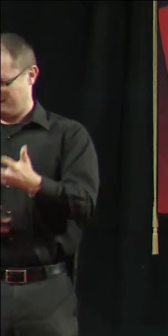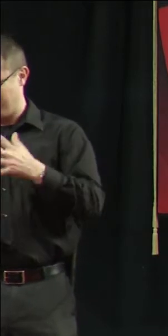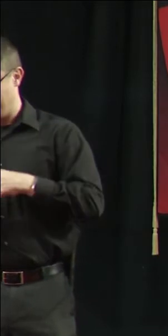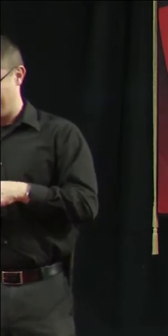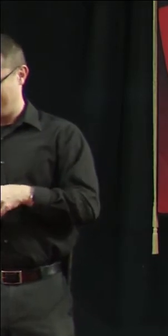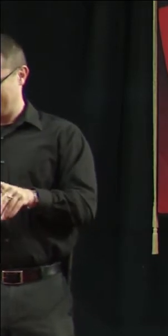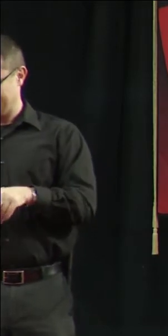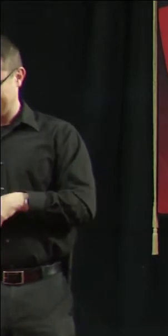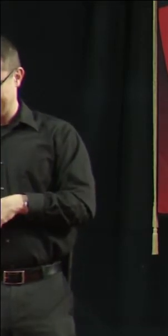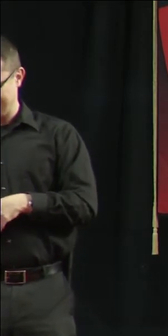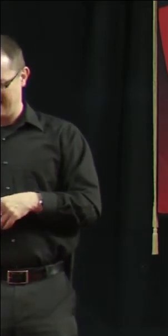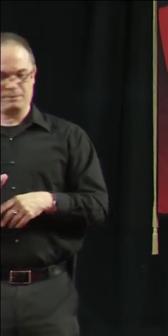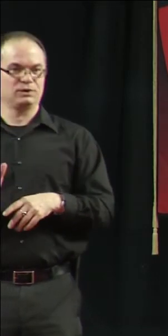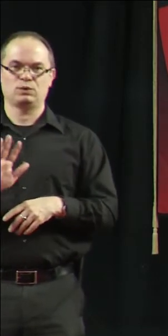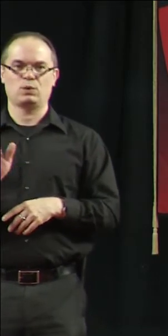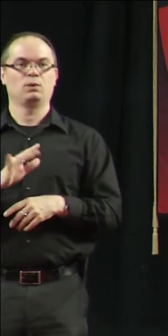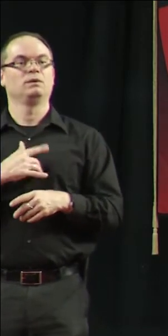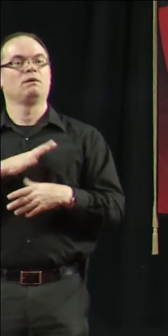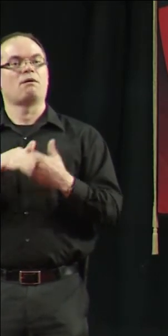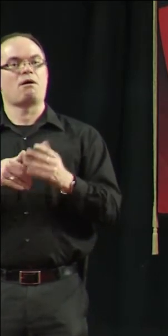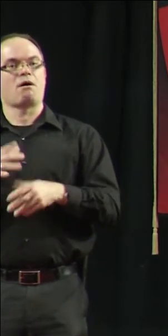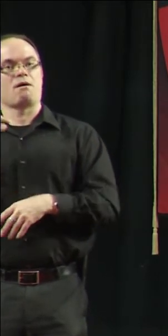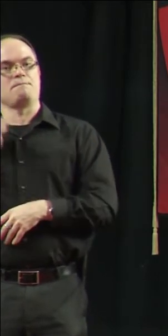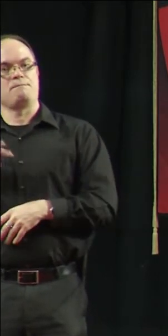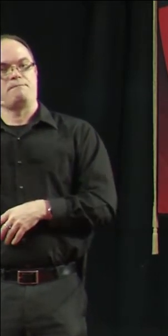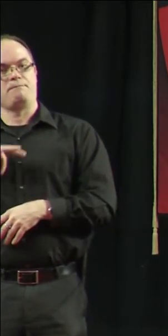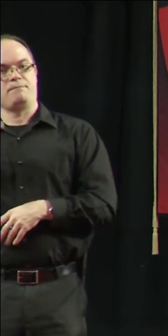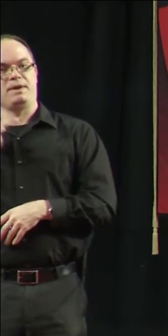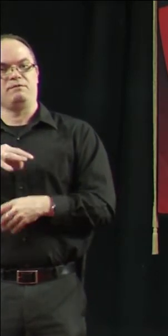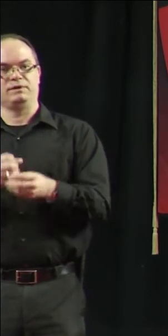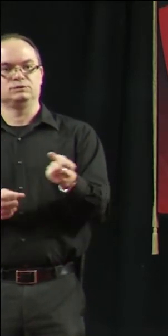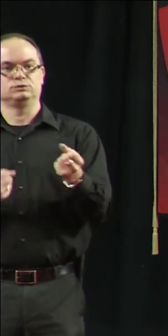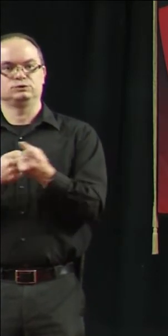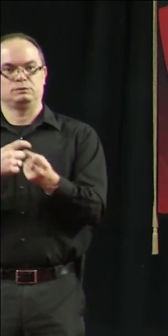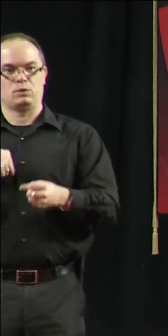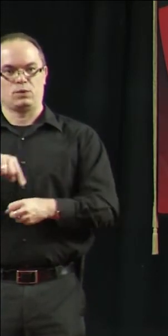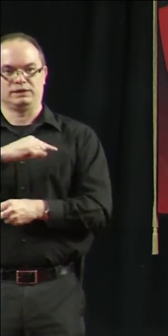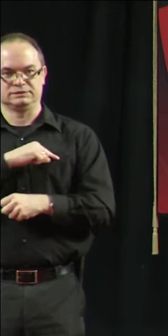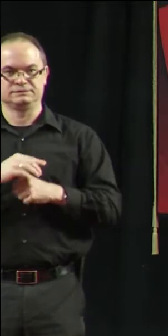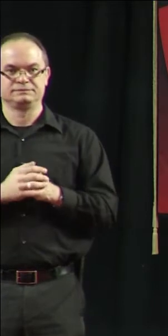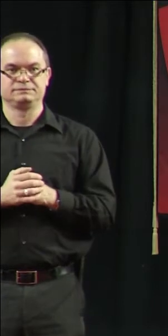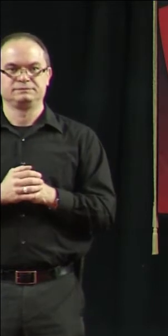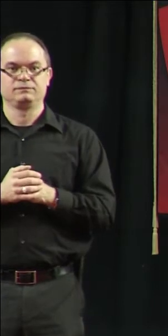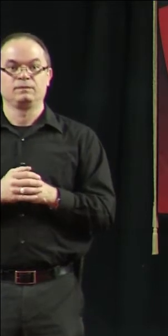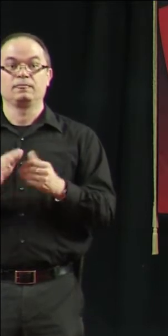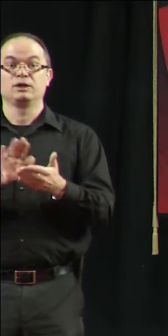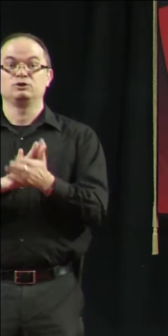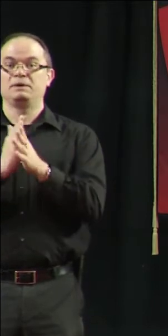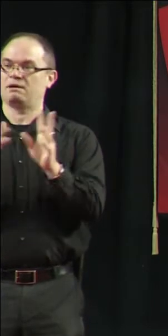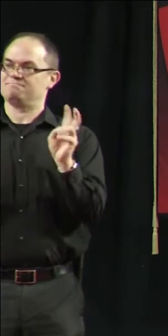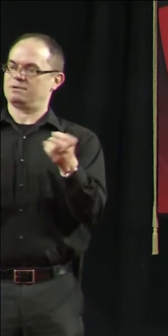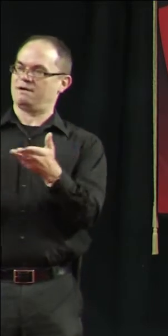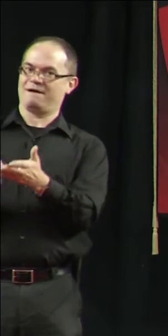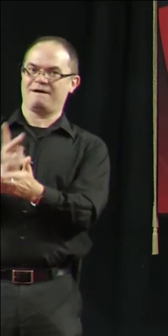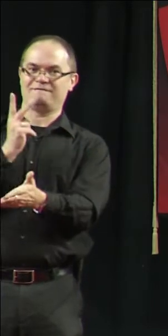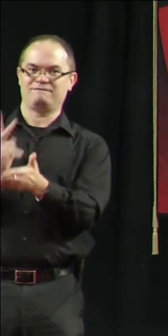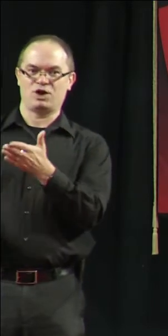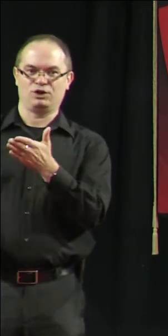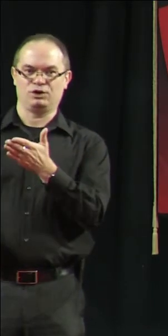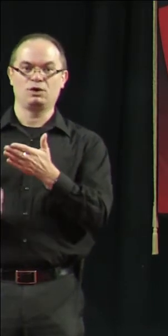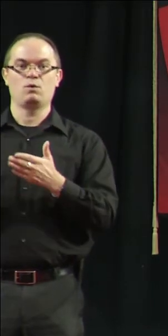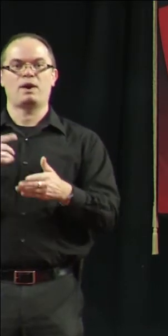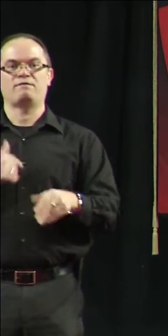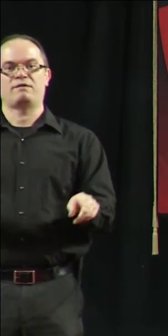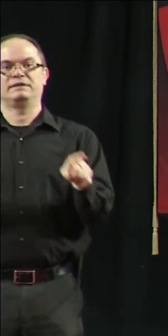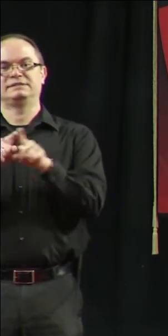the same thing, we are all useful in building a future. To become a failure, we would have to make the